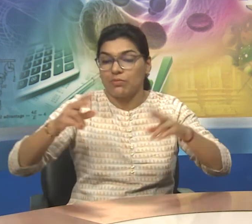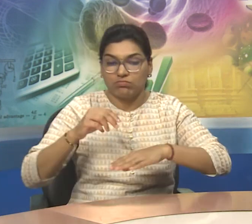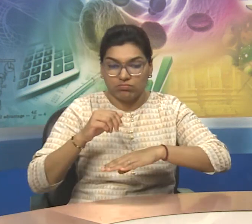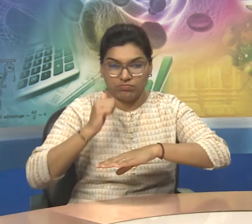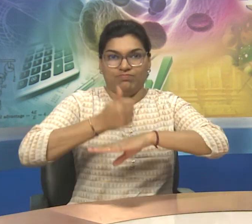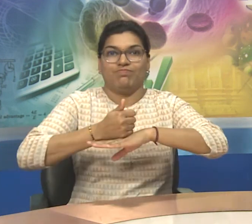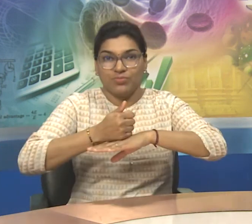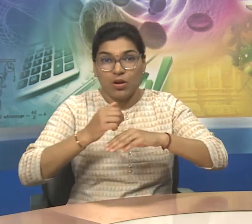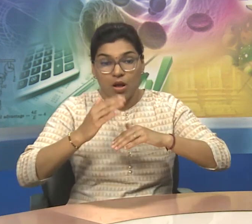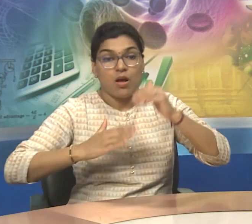territorial.